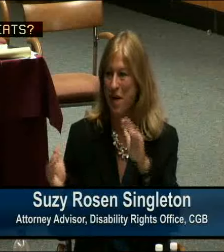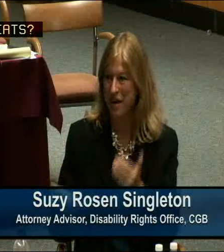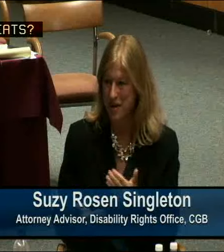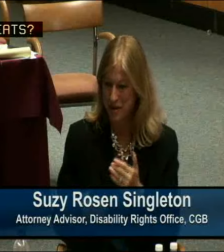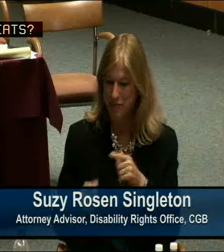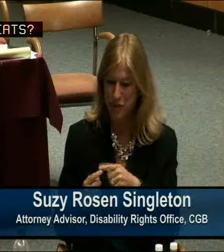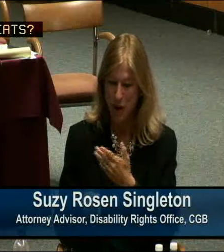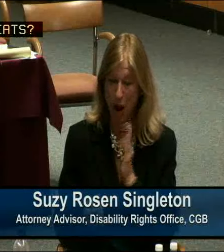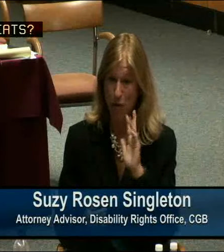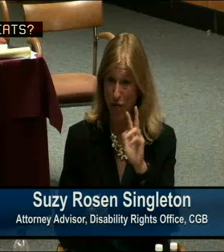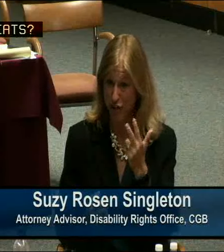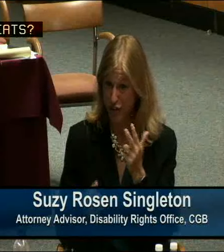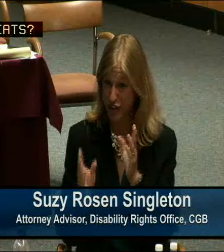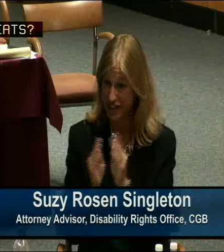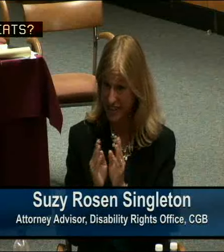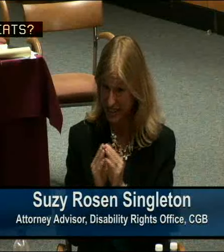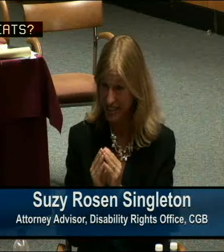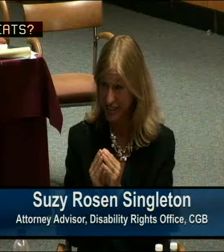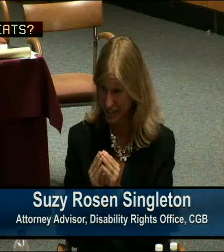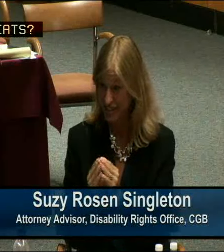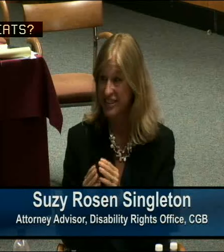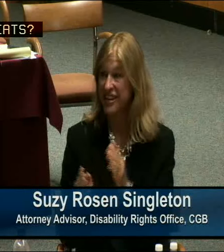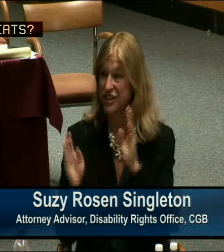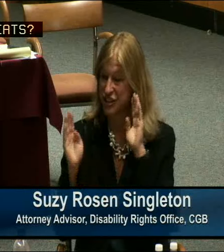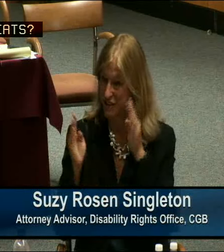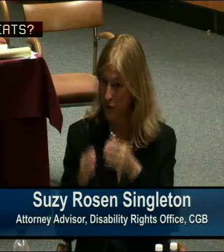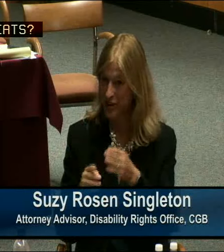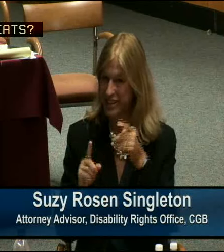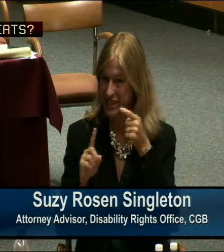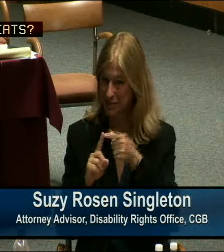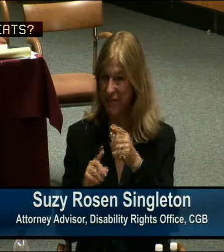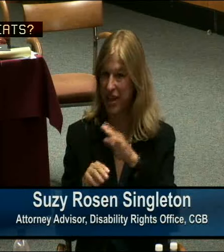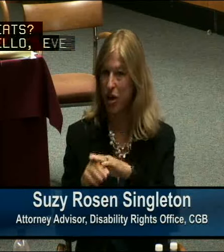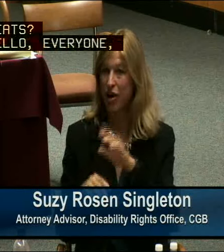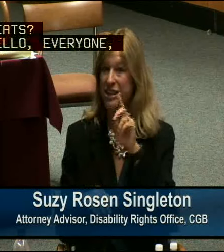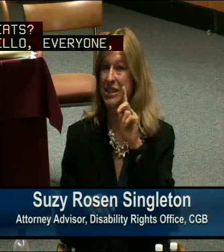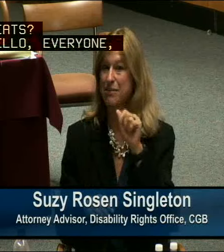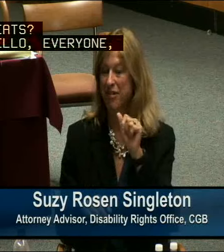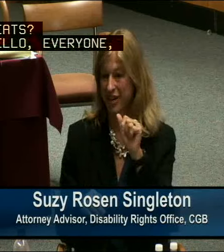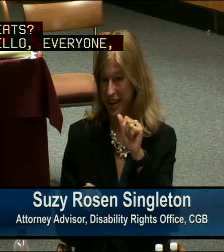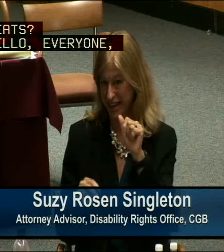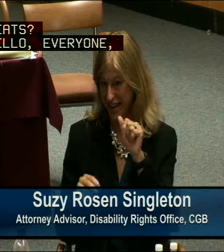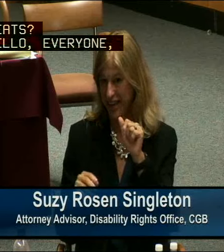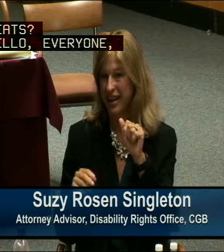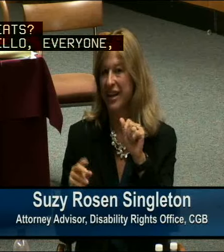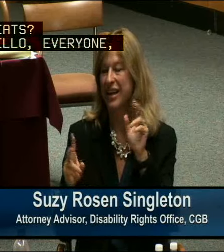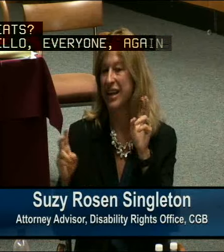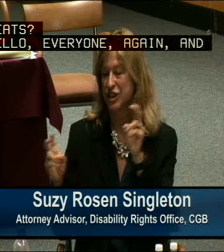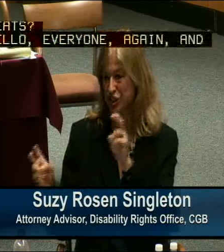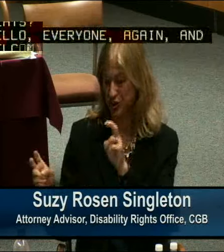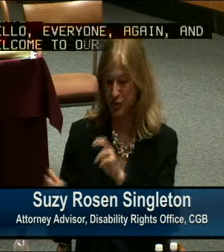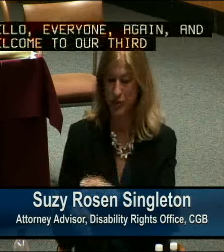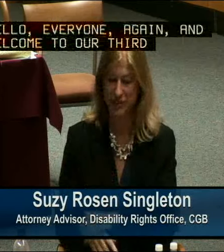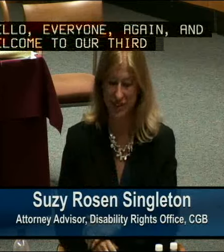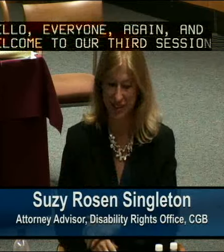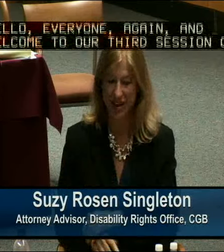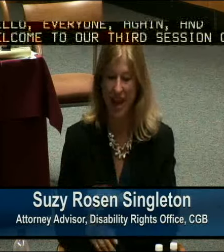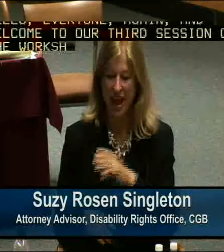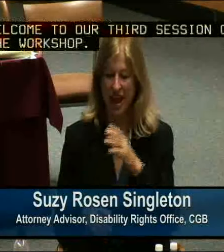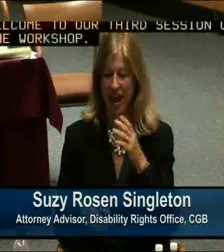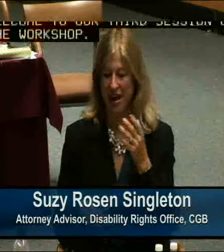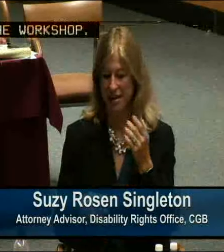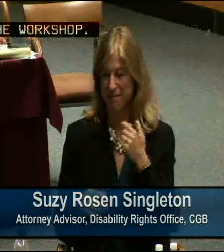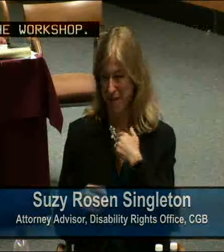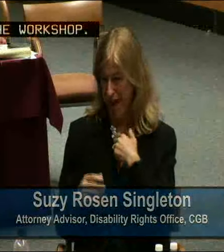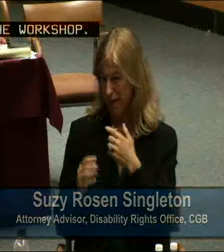Hello, everyone, again, and welcome to our third session of the workshop. We will specifically focus on disability